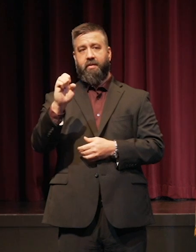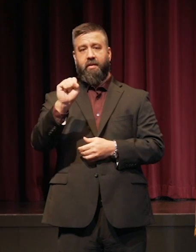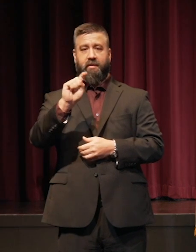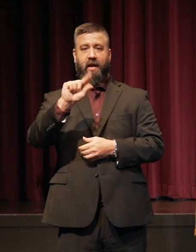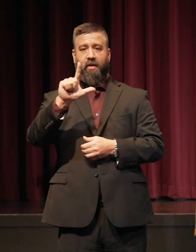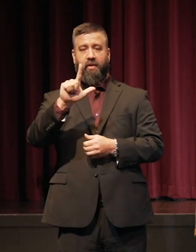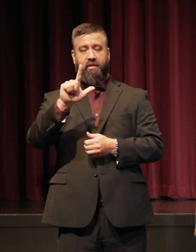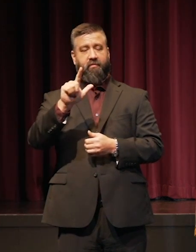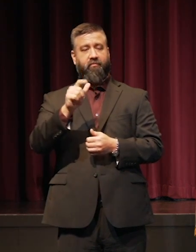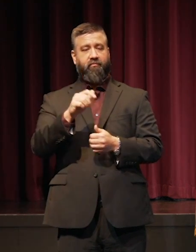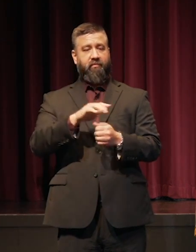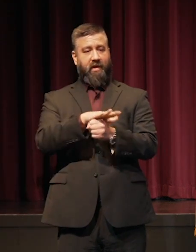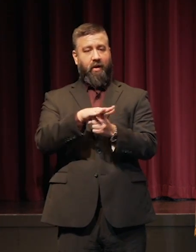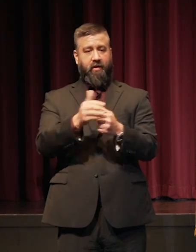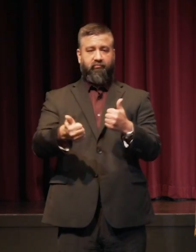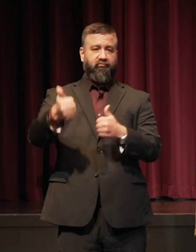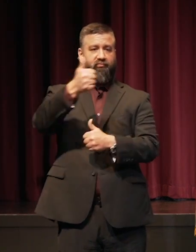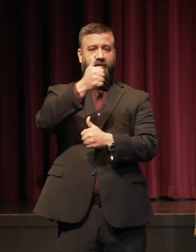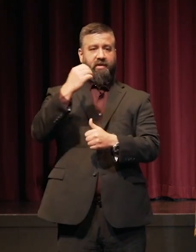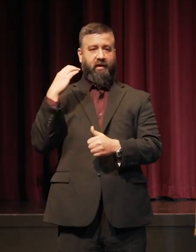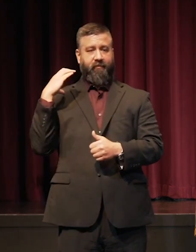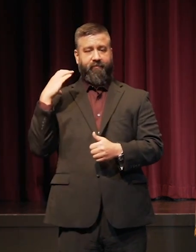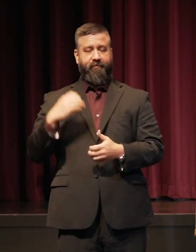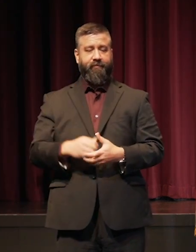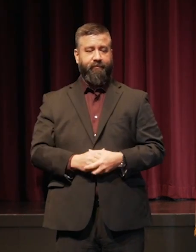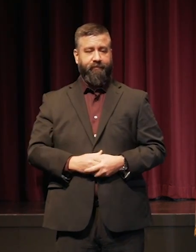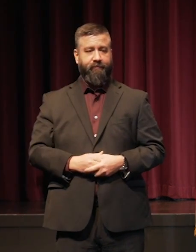Executive. Dr. Page.